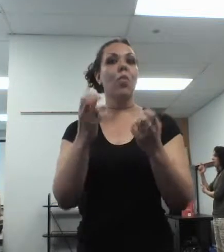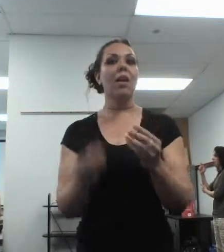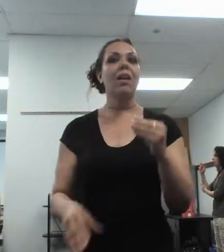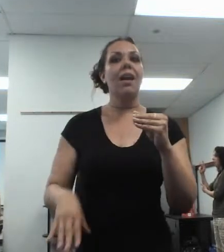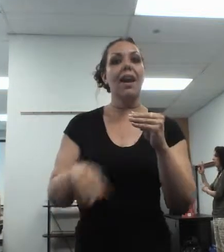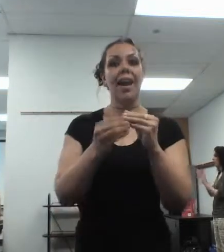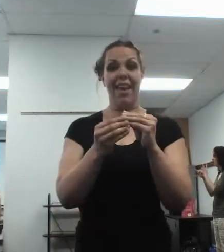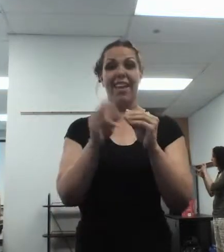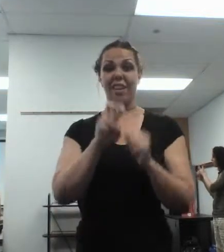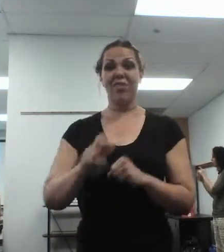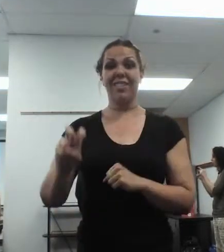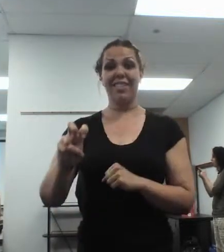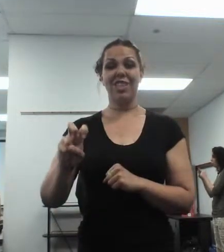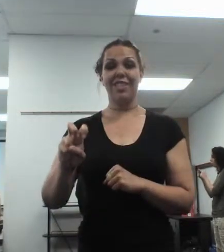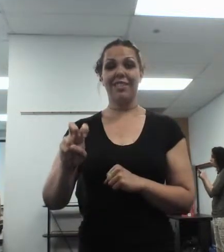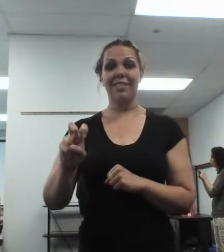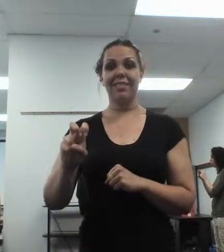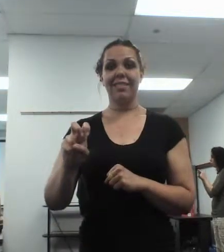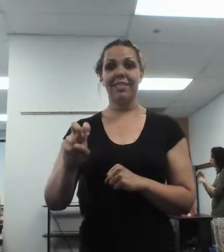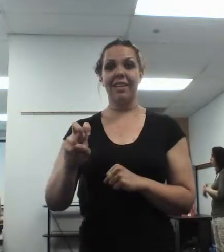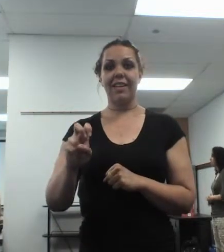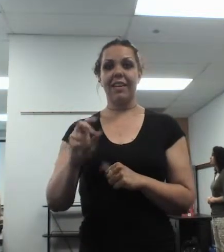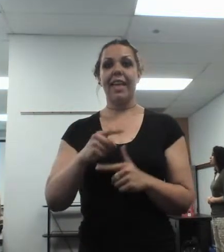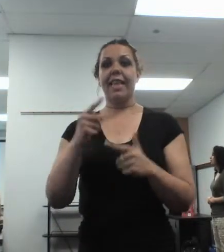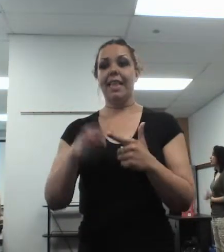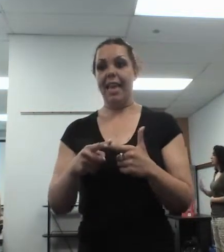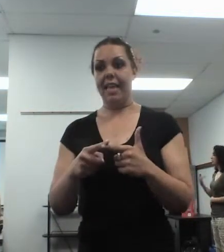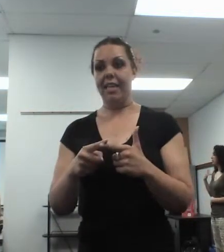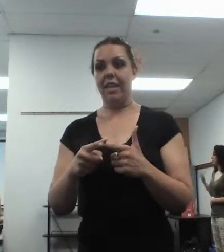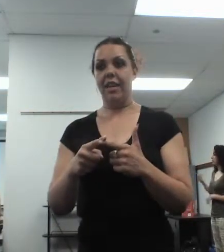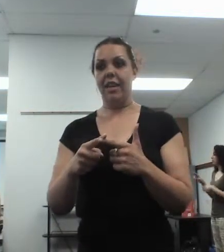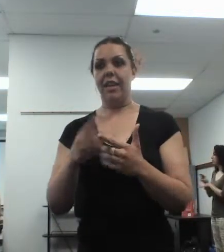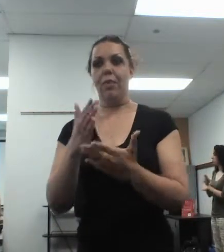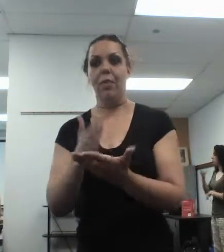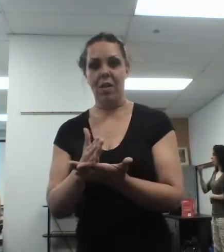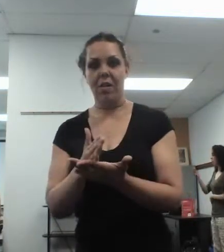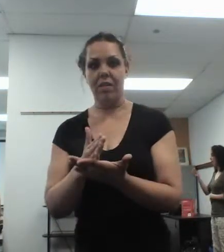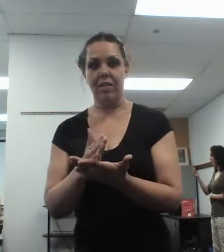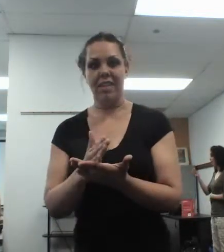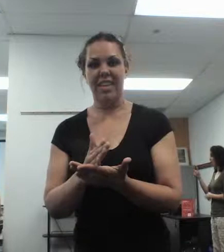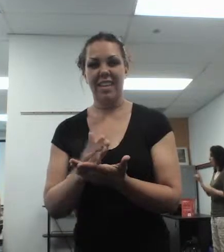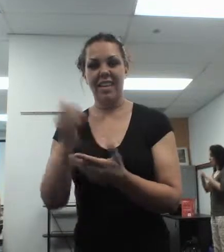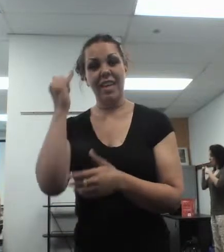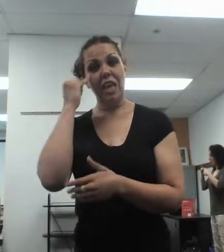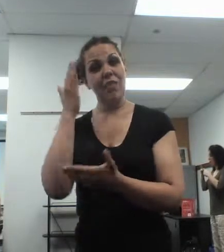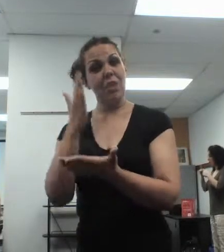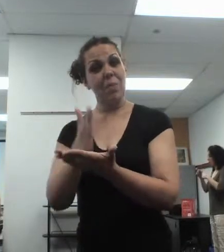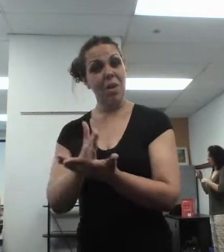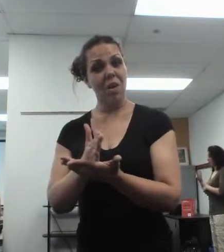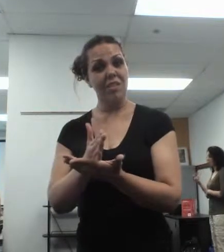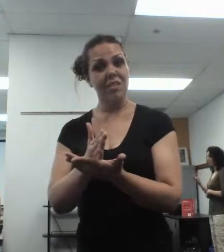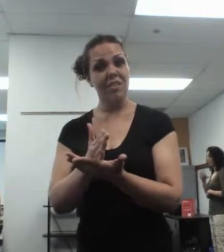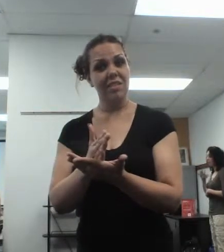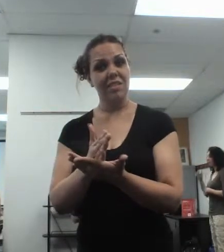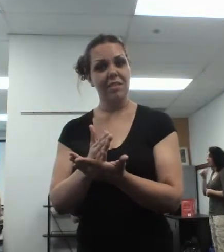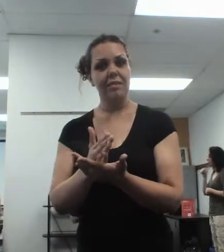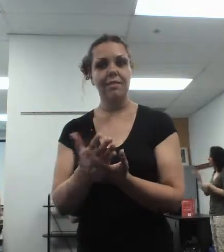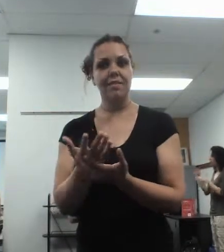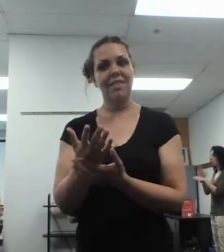then if we pause, and if we pause, it creates a fragment text to be stopped again. So just keep it going, then